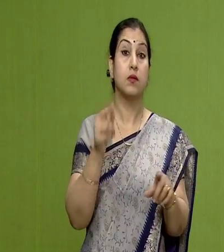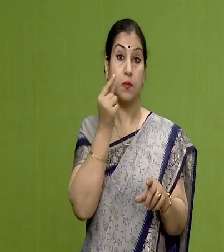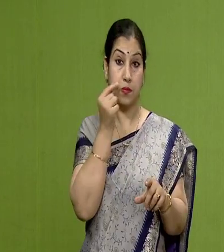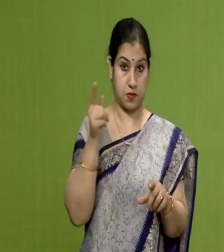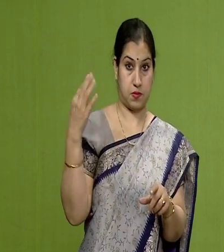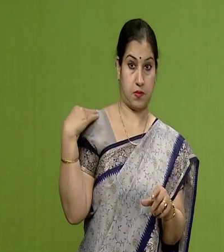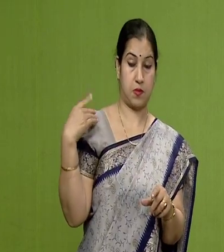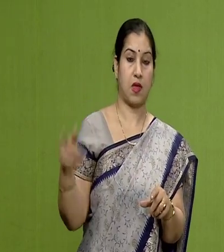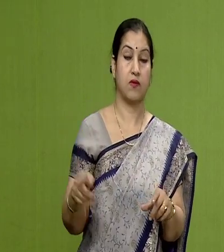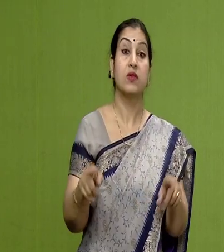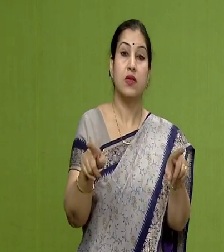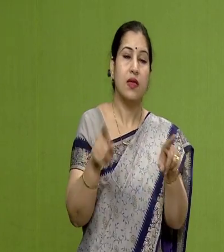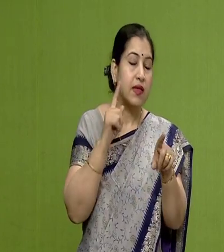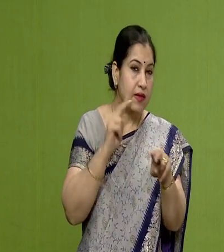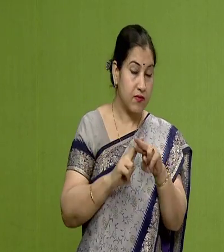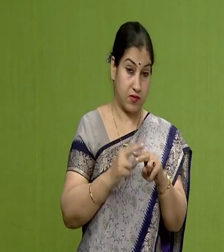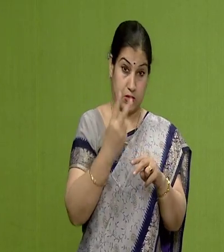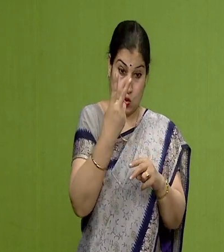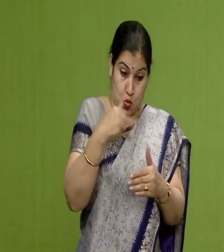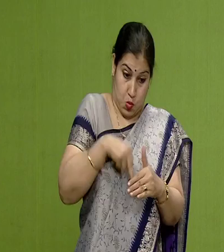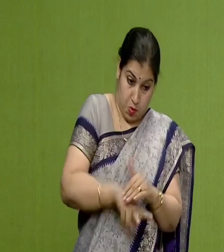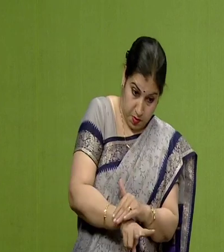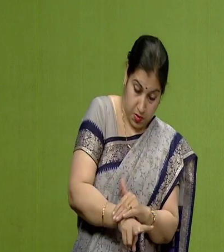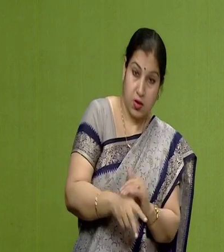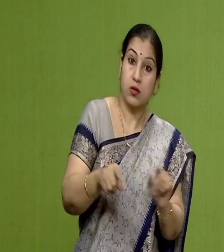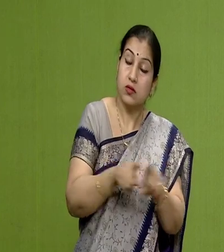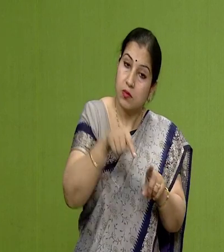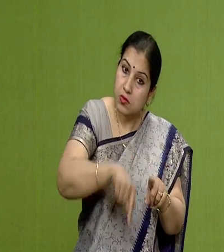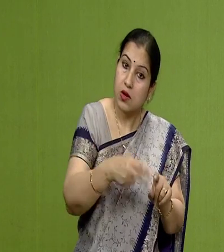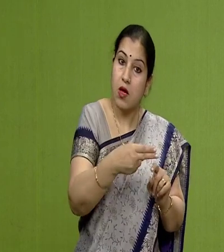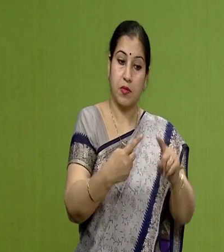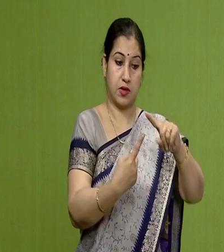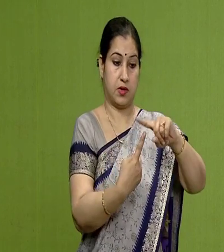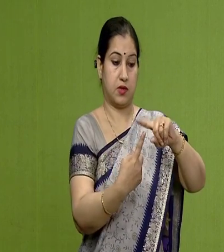a mother at same time, they are called twins.